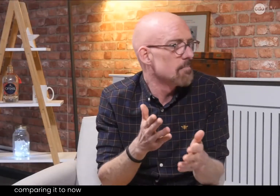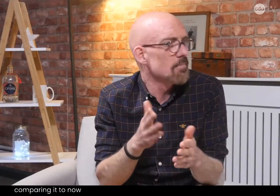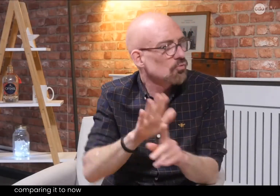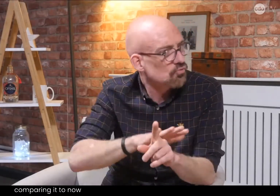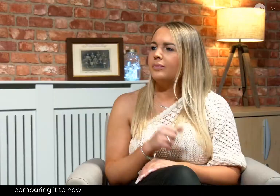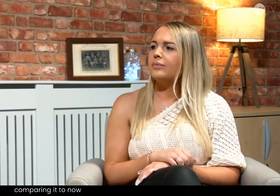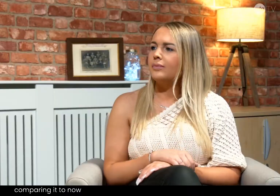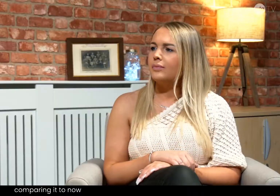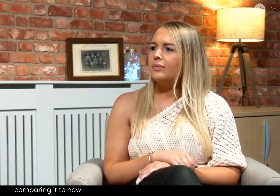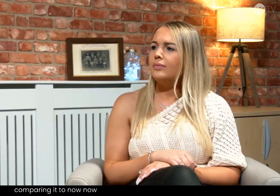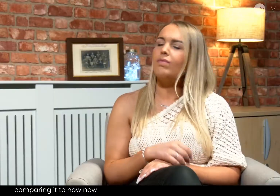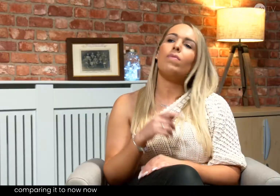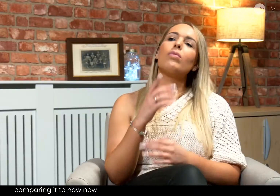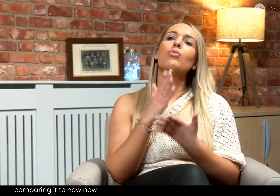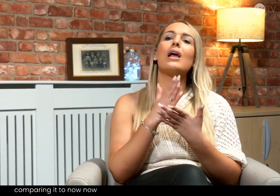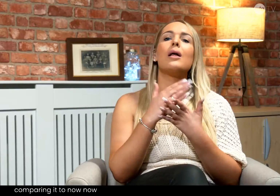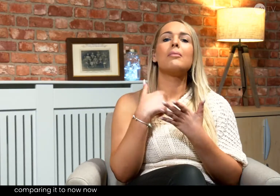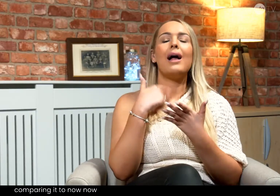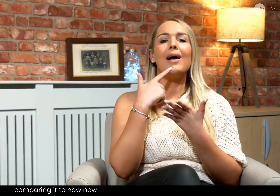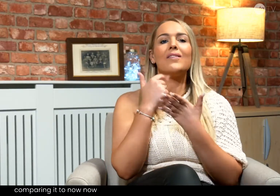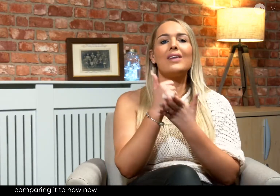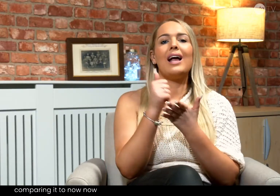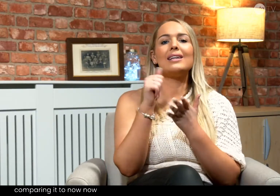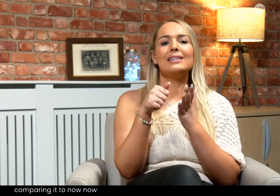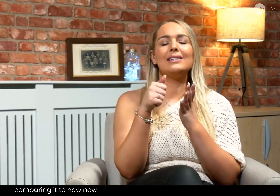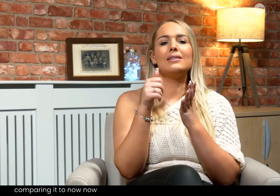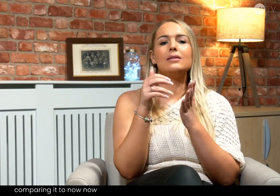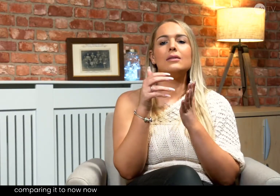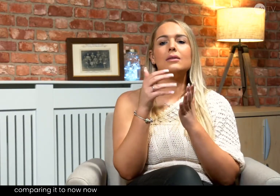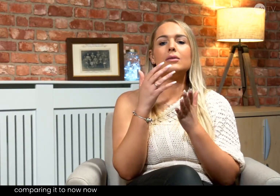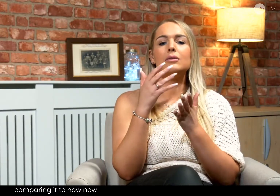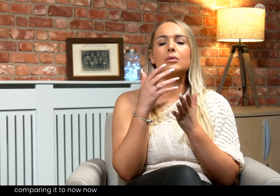how do you feel that confusion has, you know, been resolved, really?